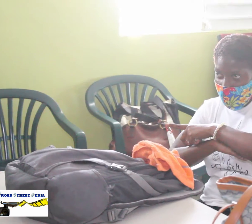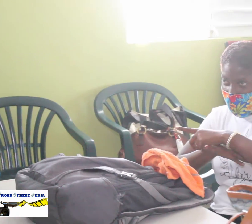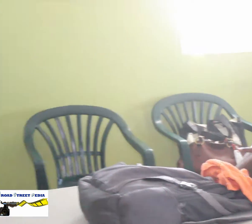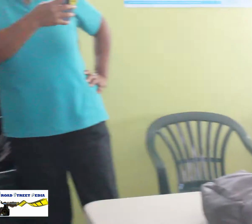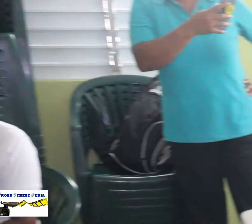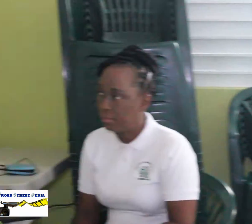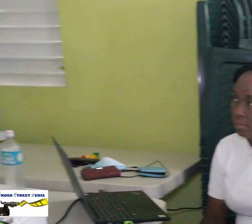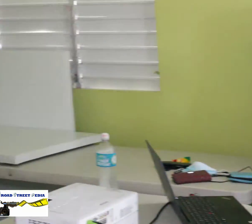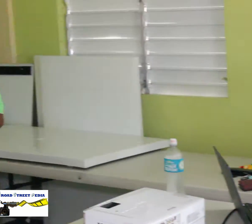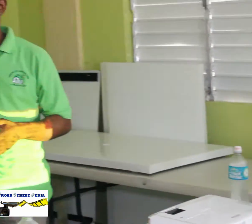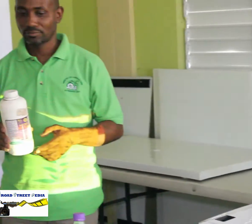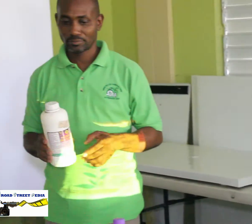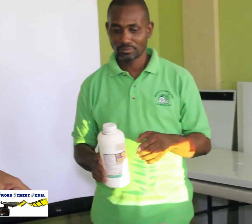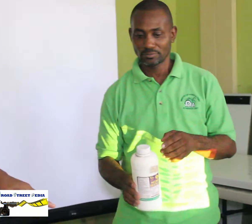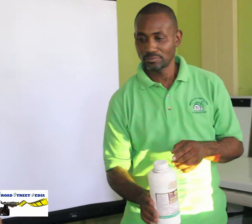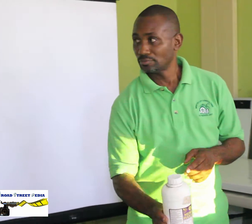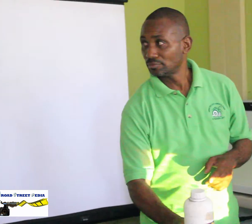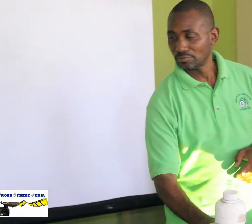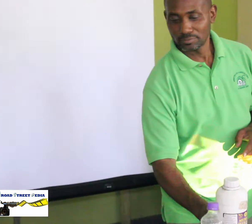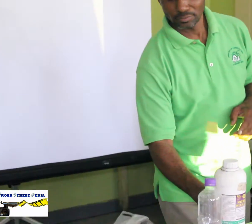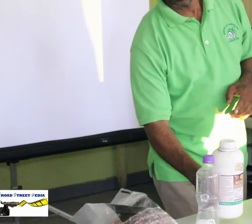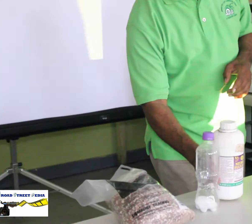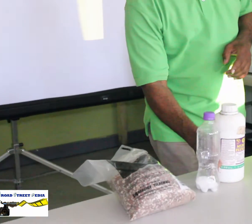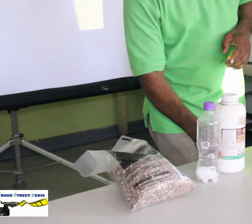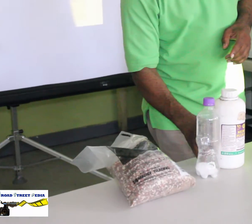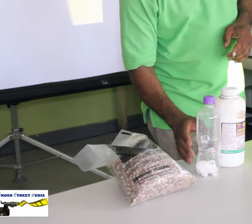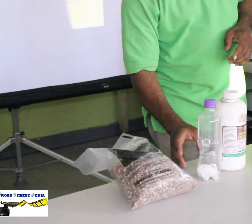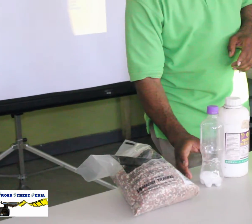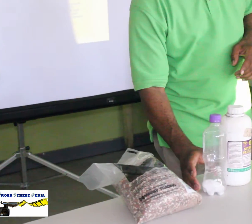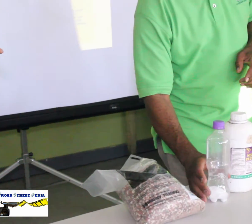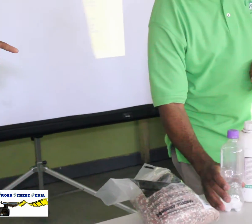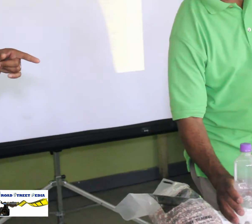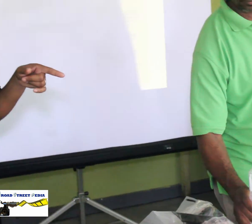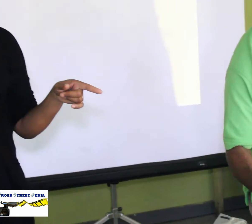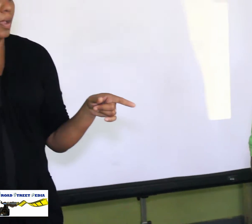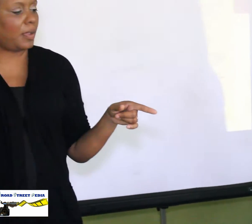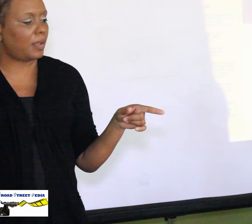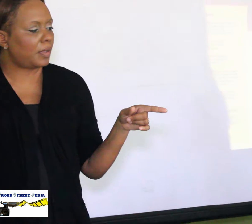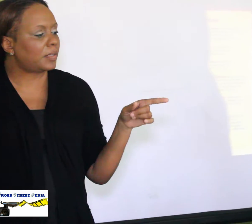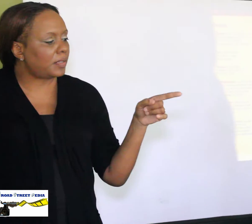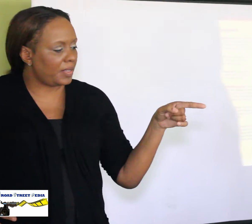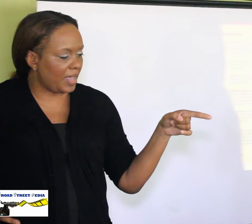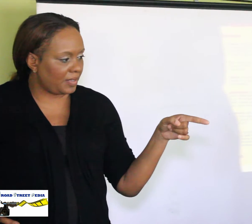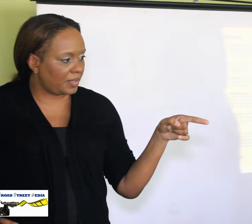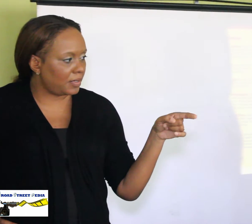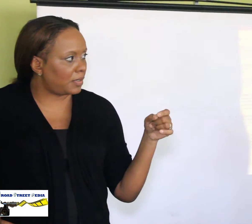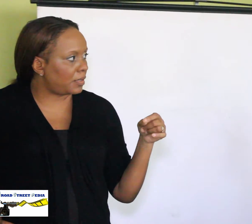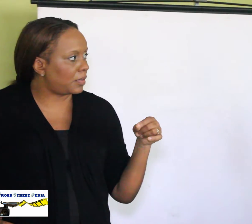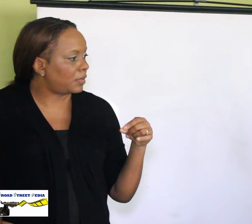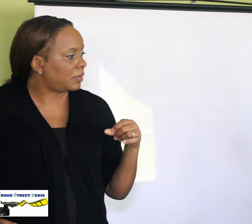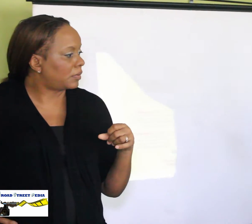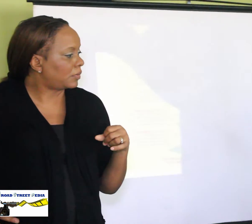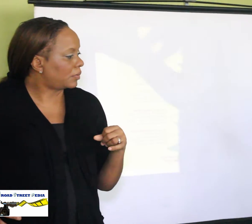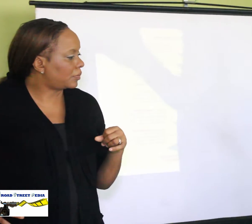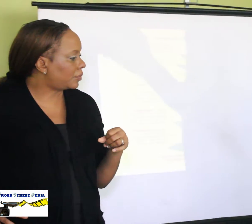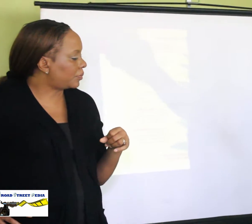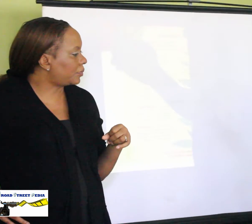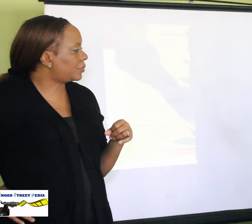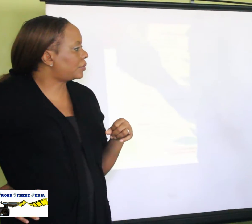Okay, so how often, this one, so how often would you use this? Yes.